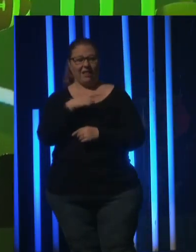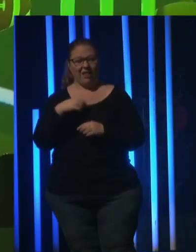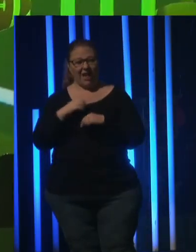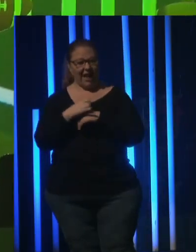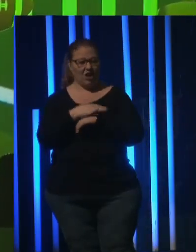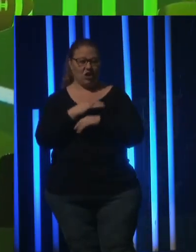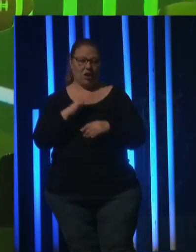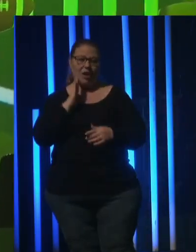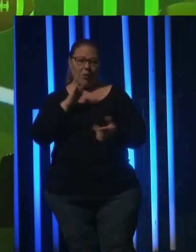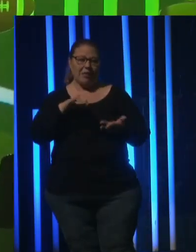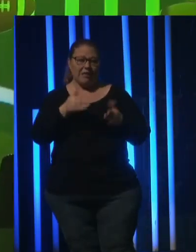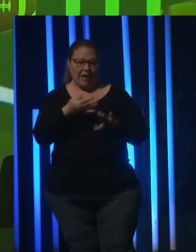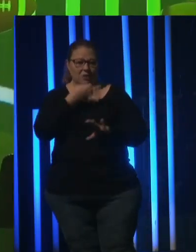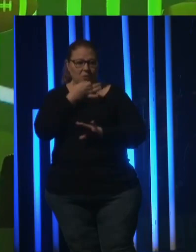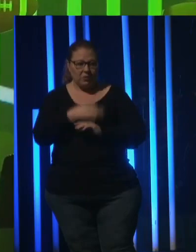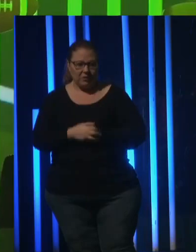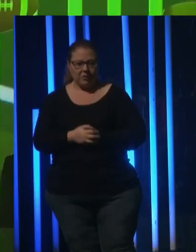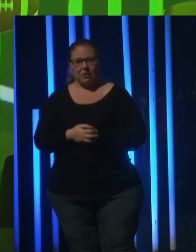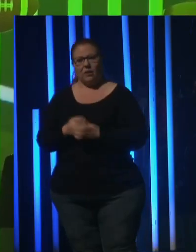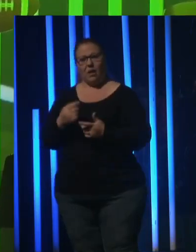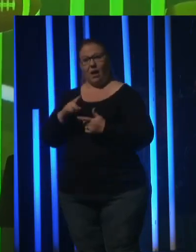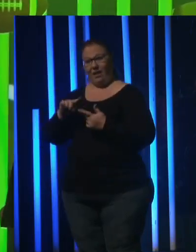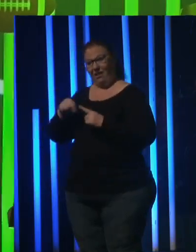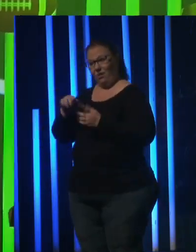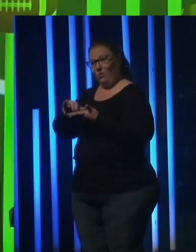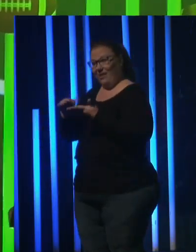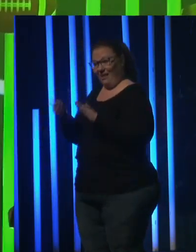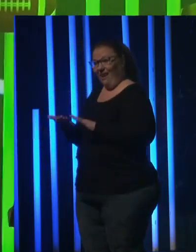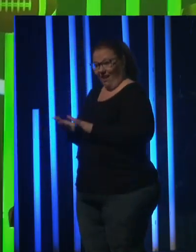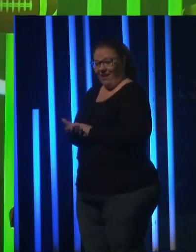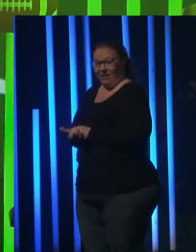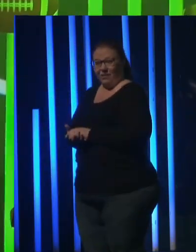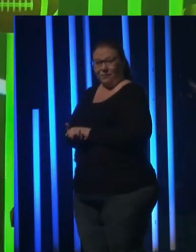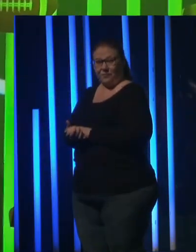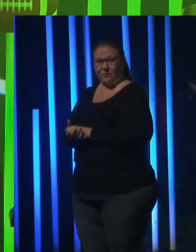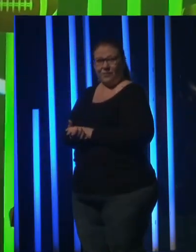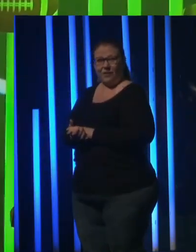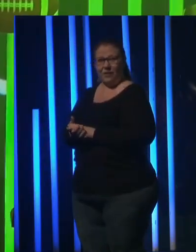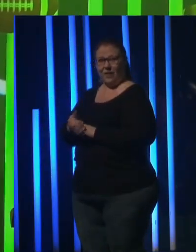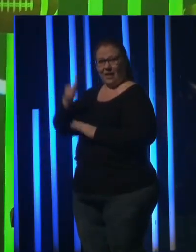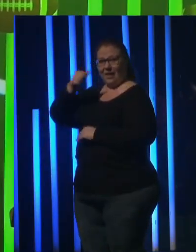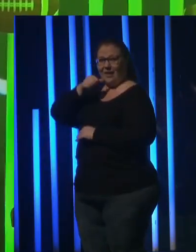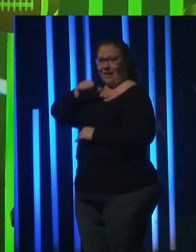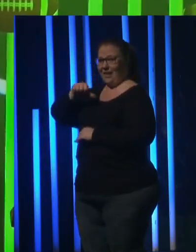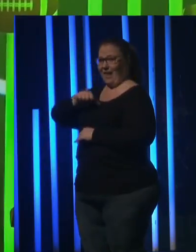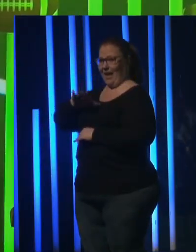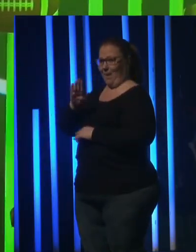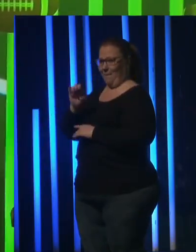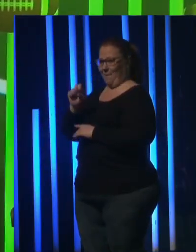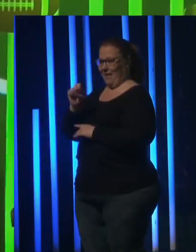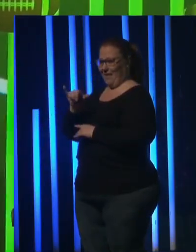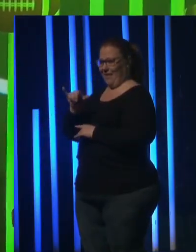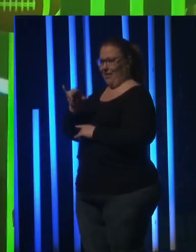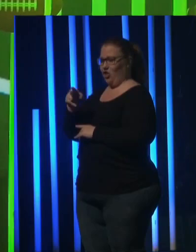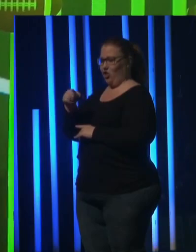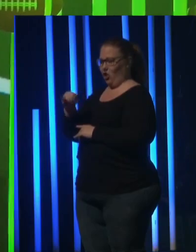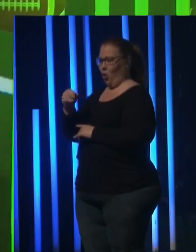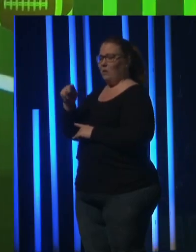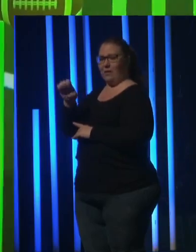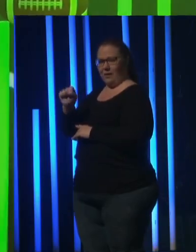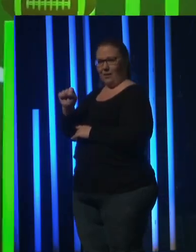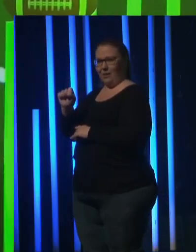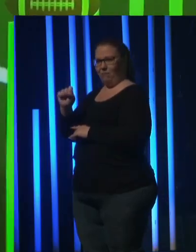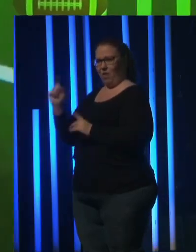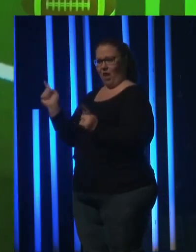longer. And then when he died, I had this lady named Bessie Jones come along and said, you can make